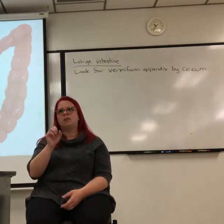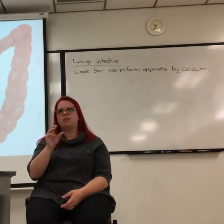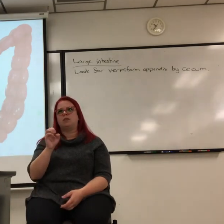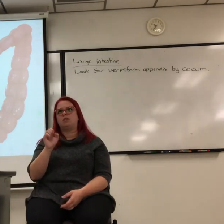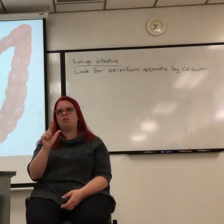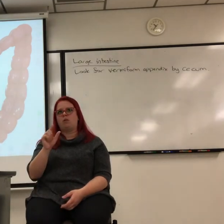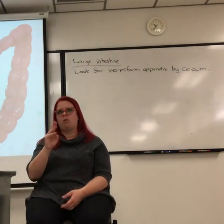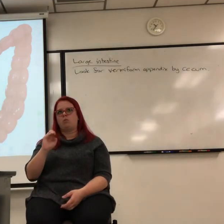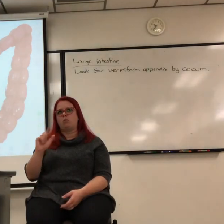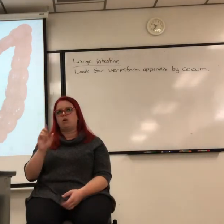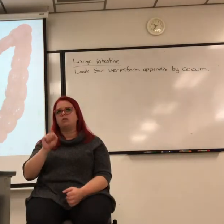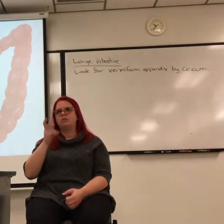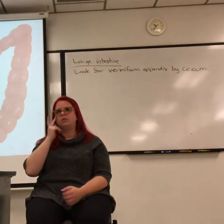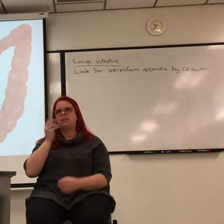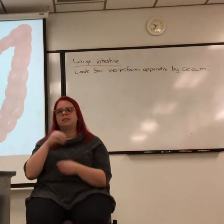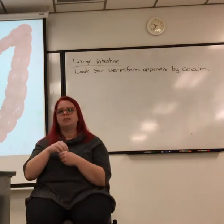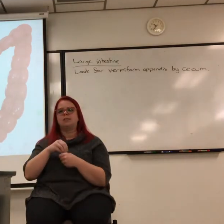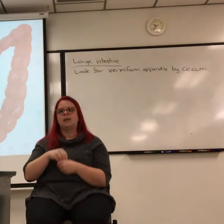there.